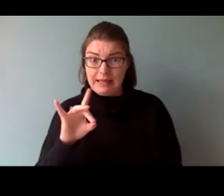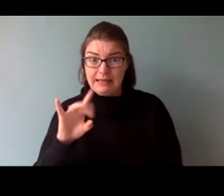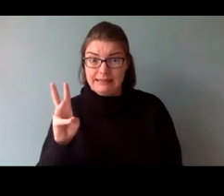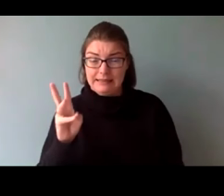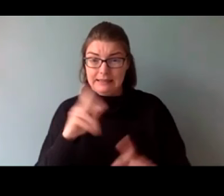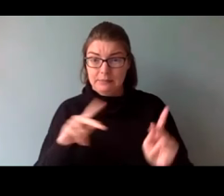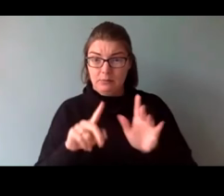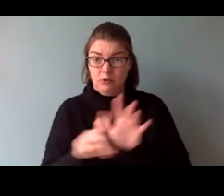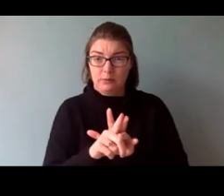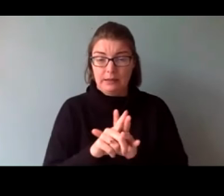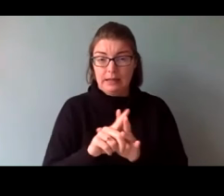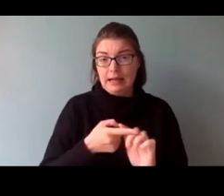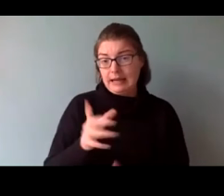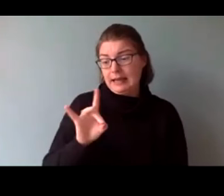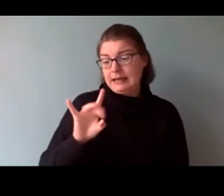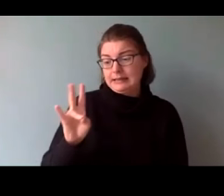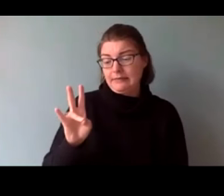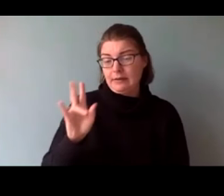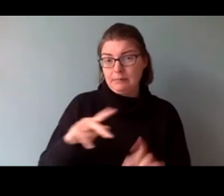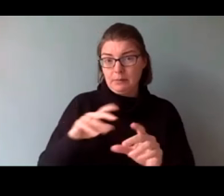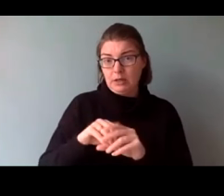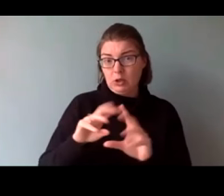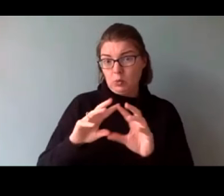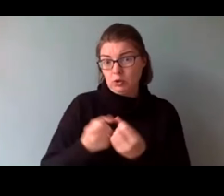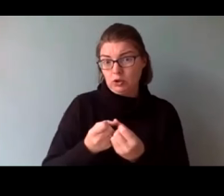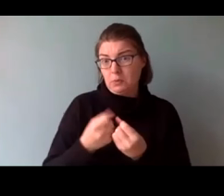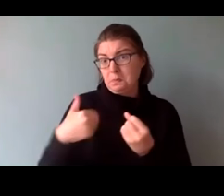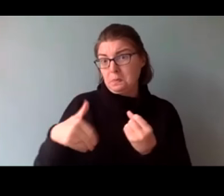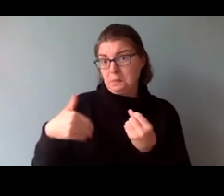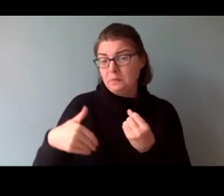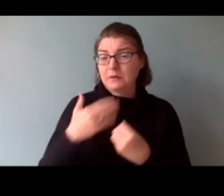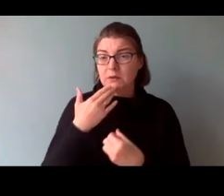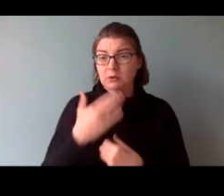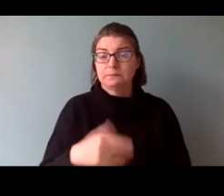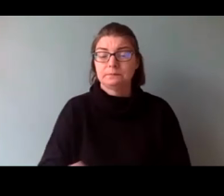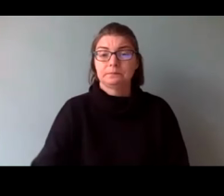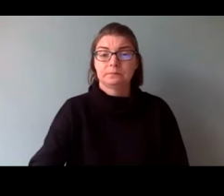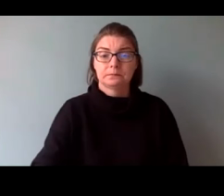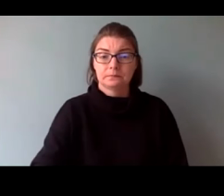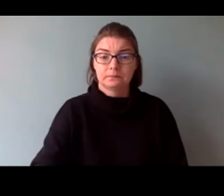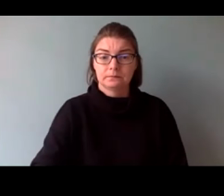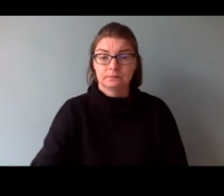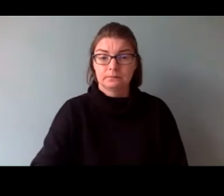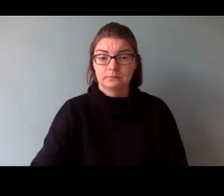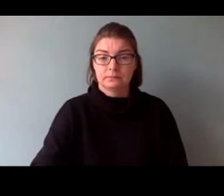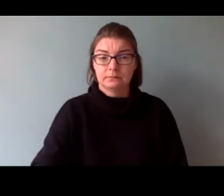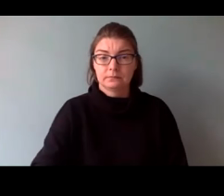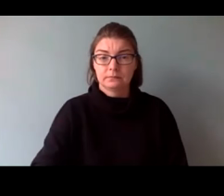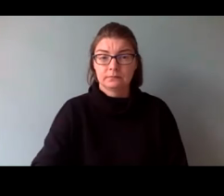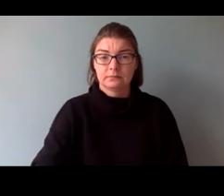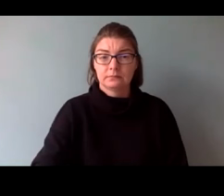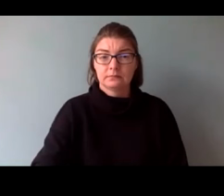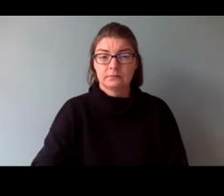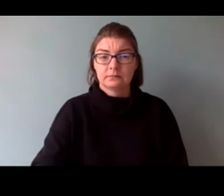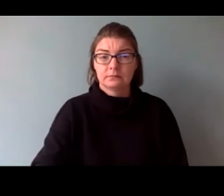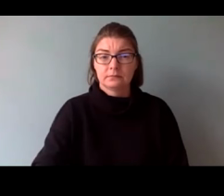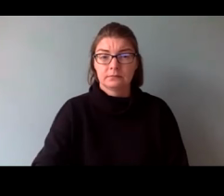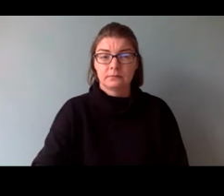and 87 people in the workshop. Yeah, that's great. So I'm seeing